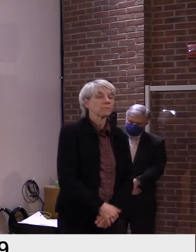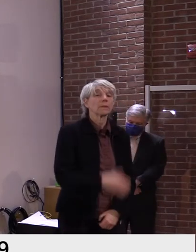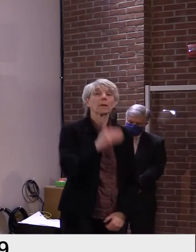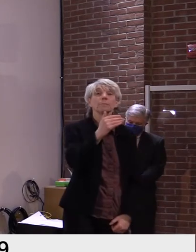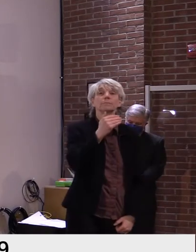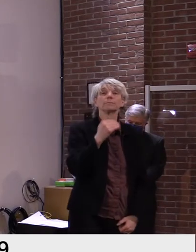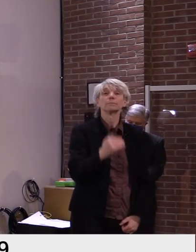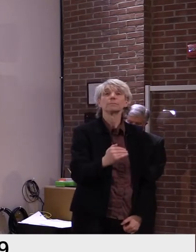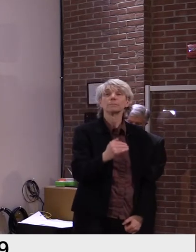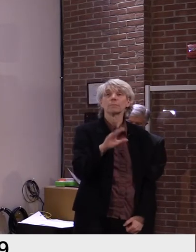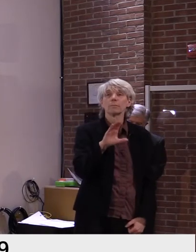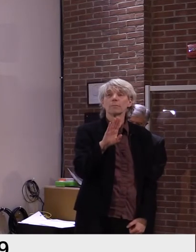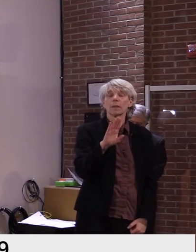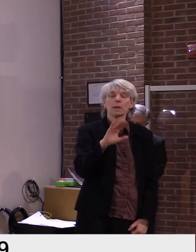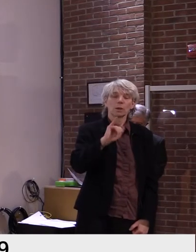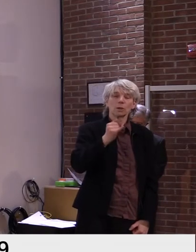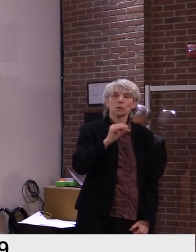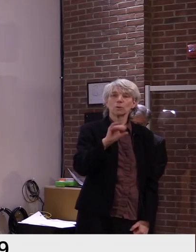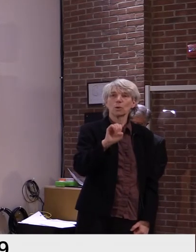Joe, the Barton Chronicle.